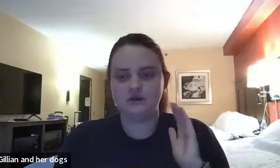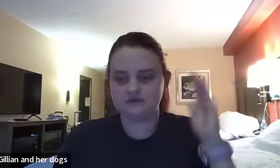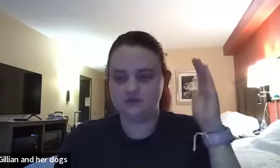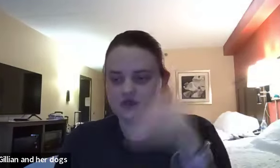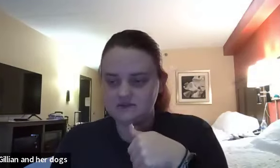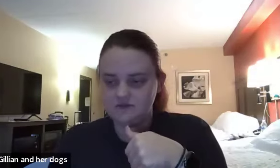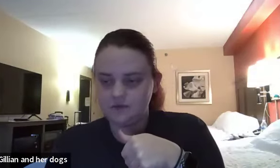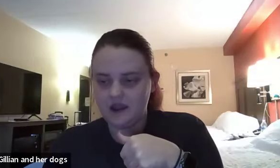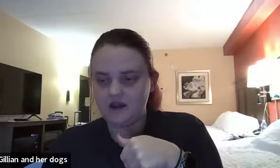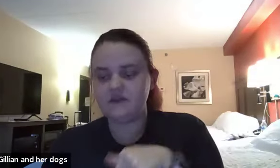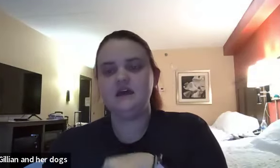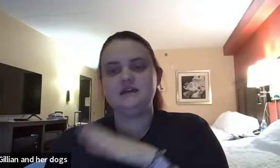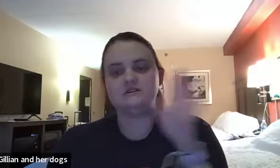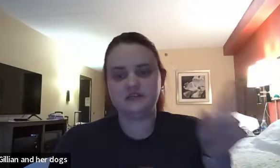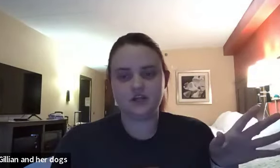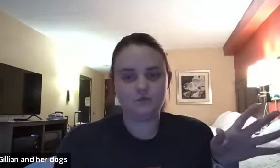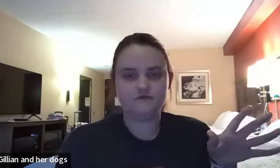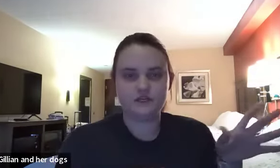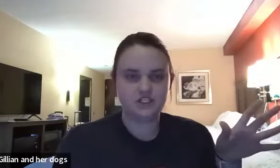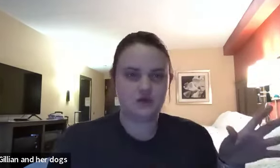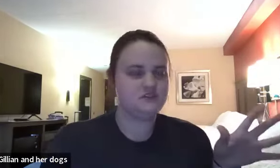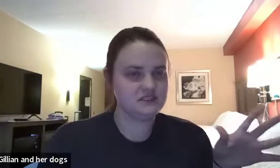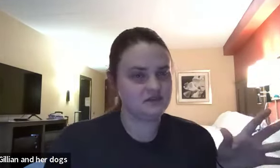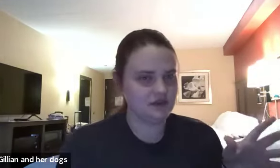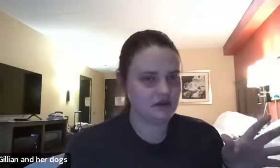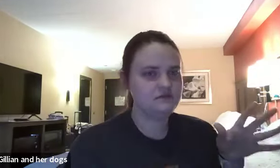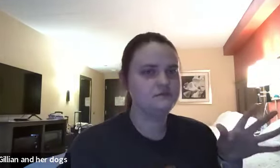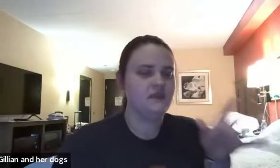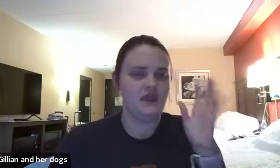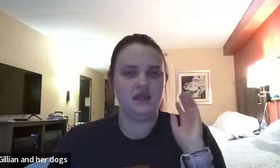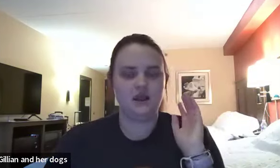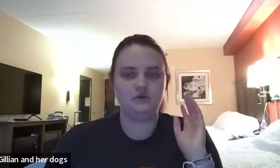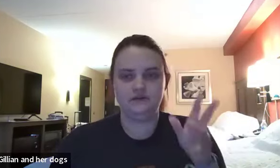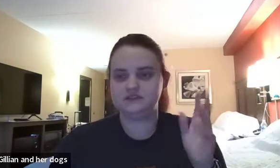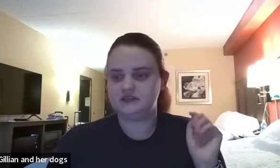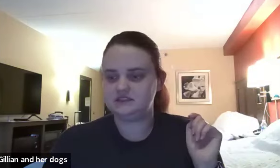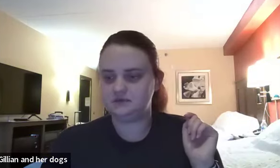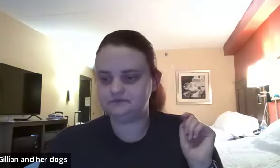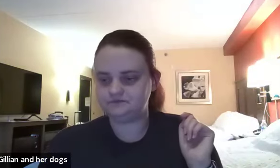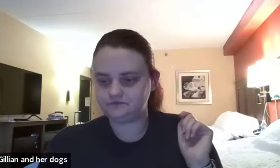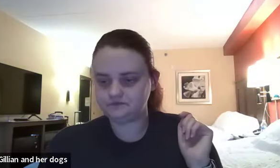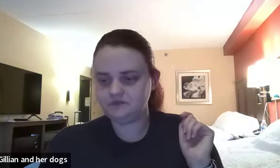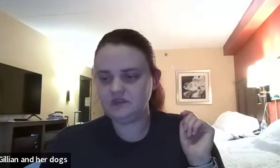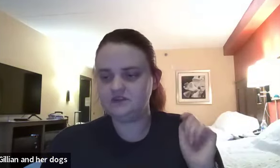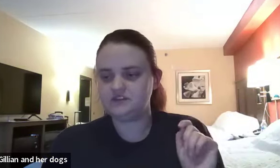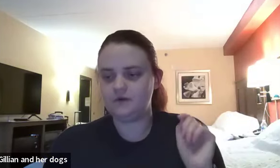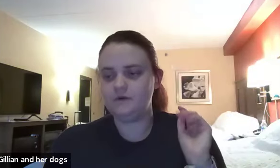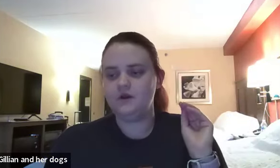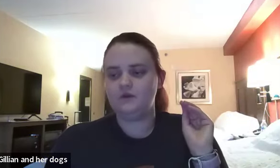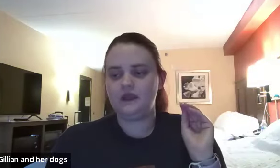after these few we have is I'll leave it open for any jobs you guys can think of, and I will give you signs too. So we